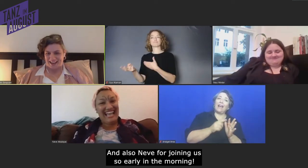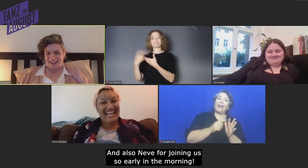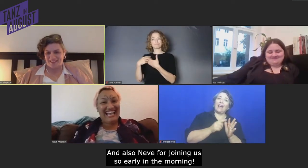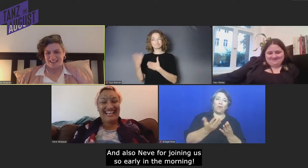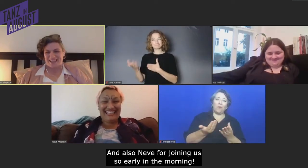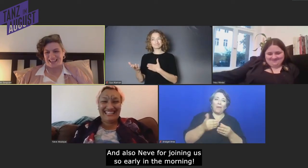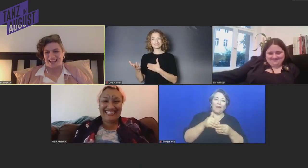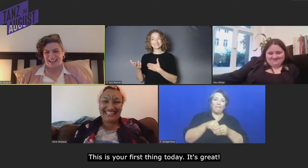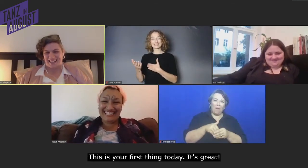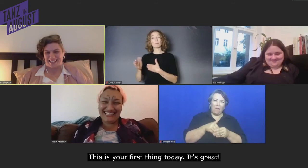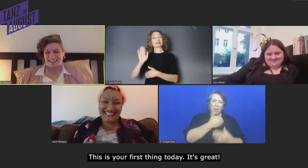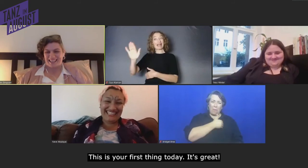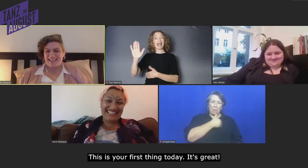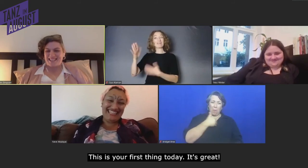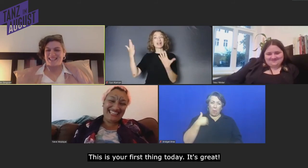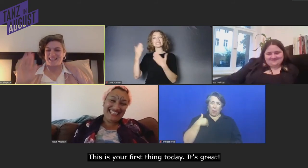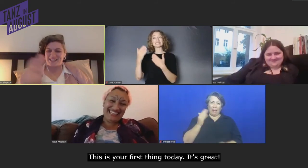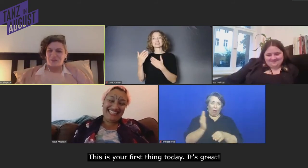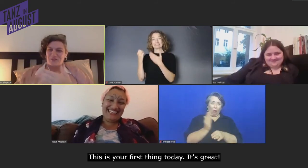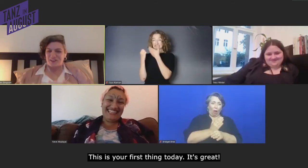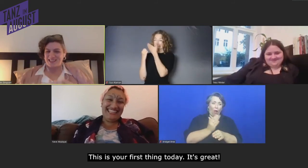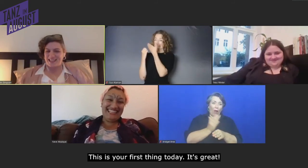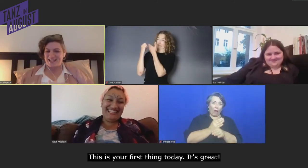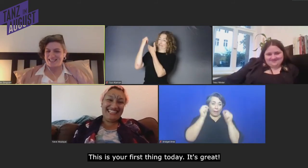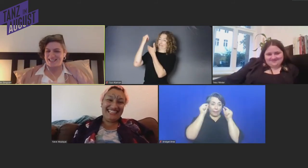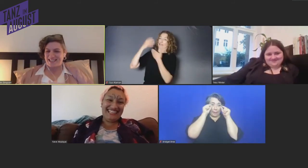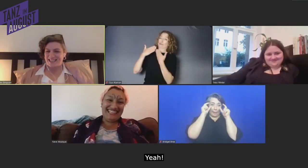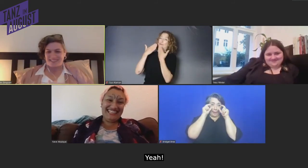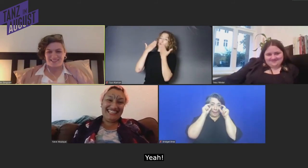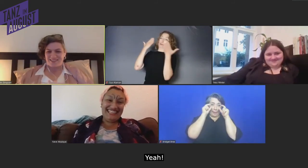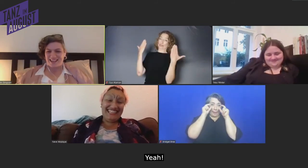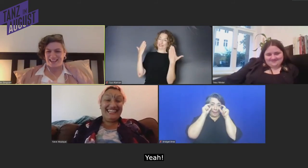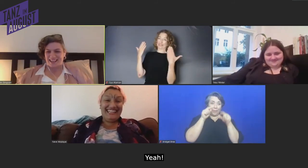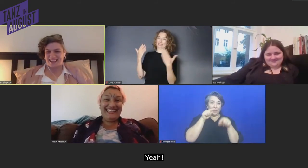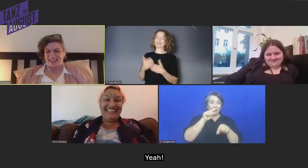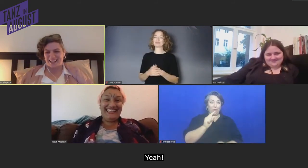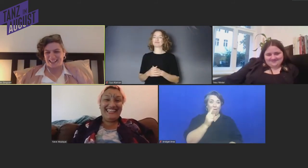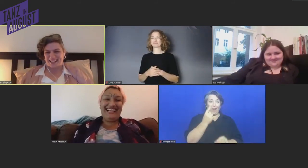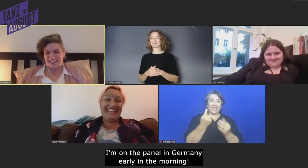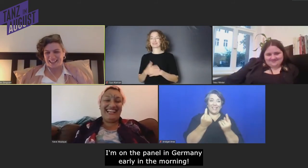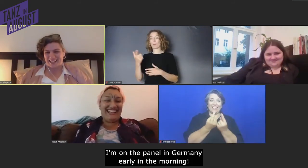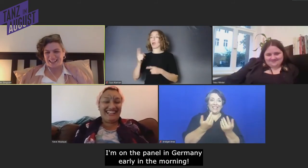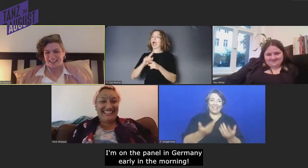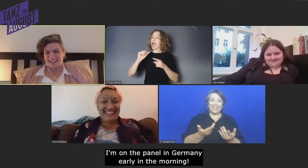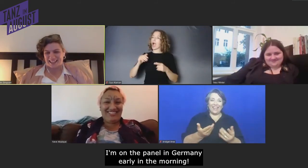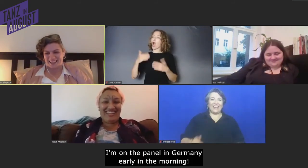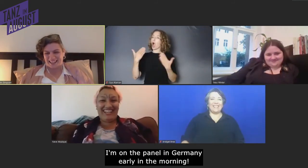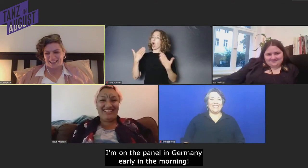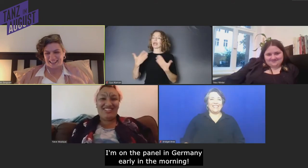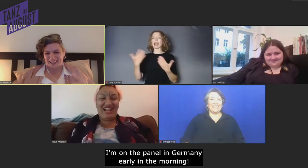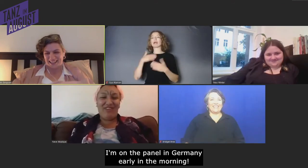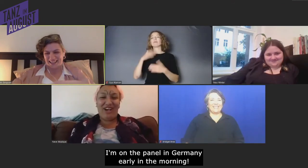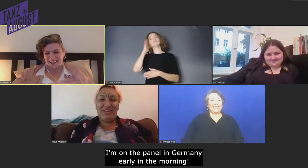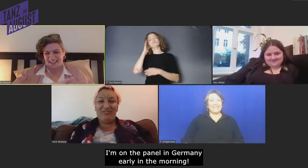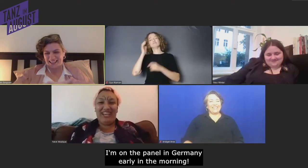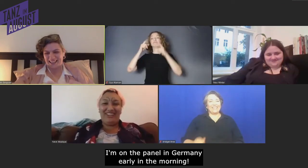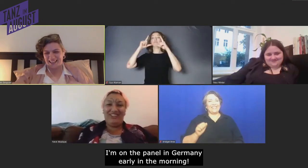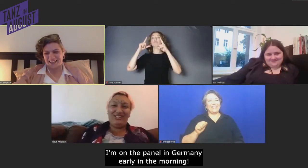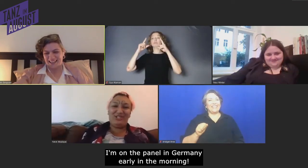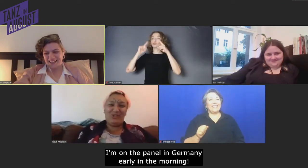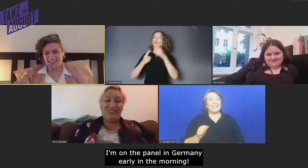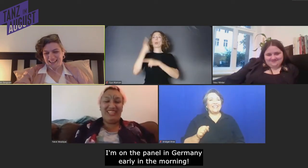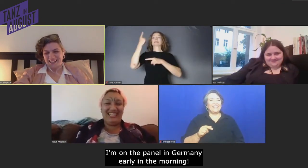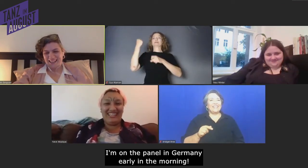I mean, like, this is your first thing today. It's great. Yeah. I'm on a panel